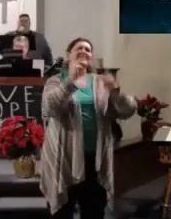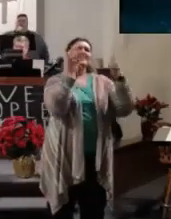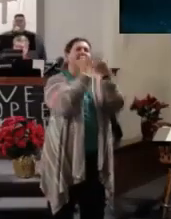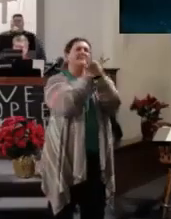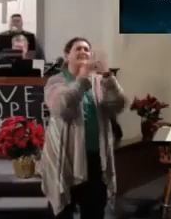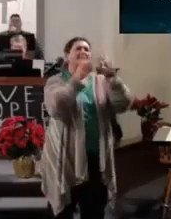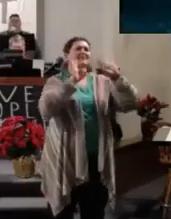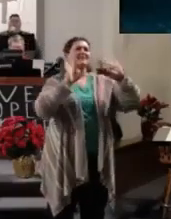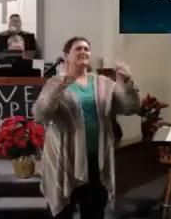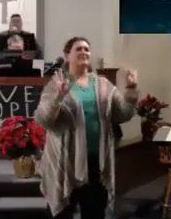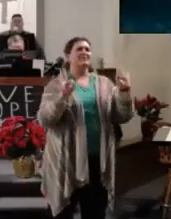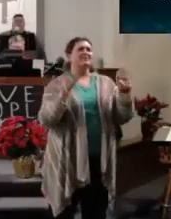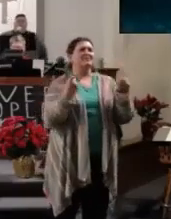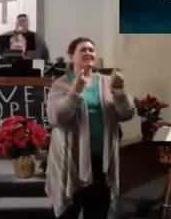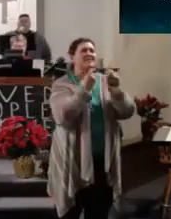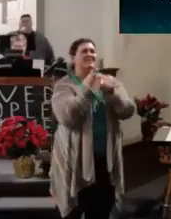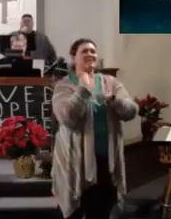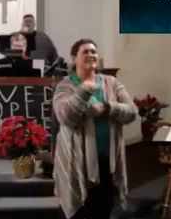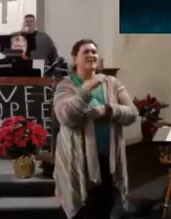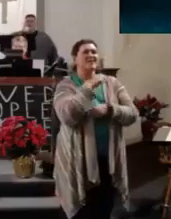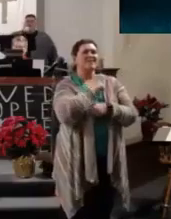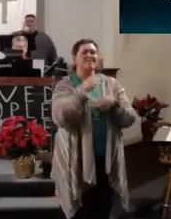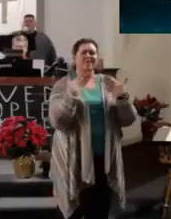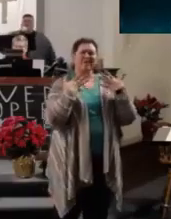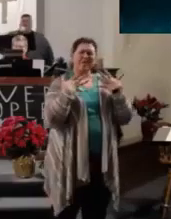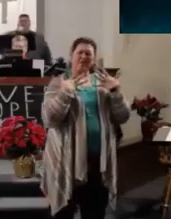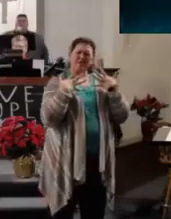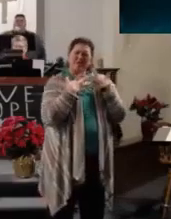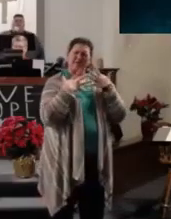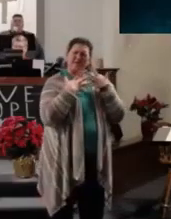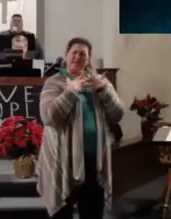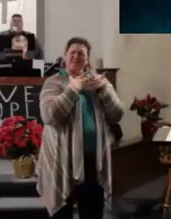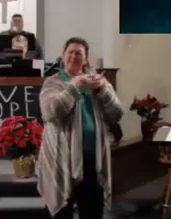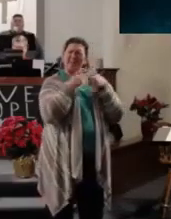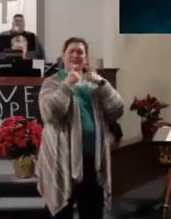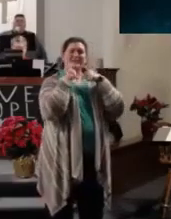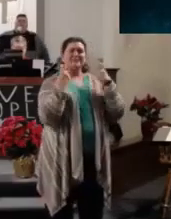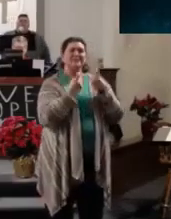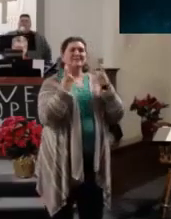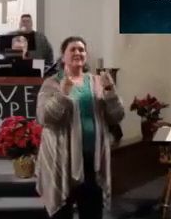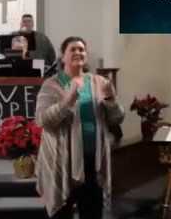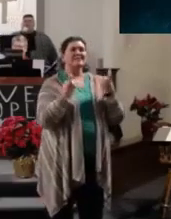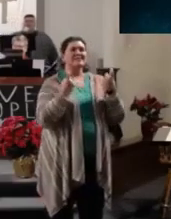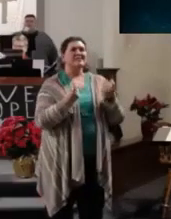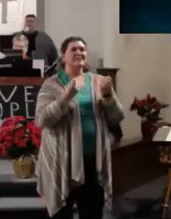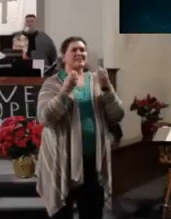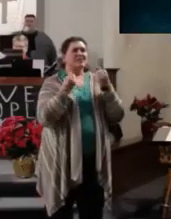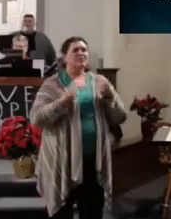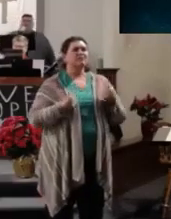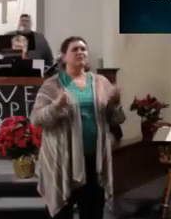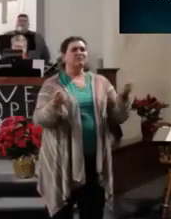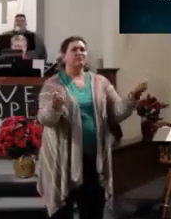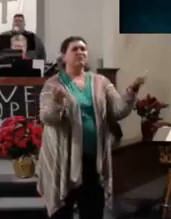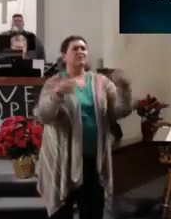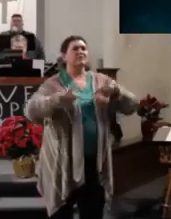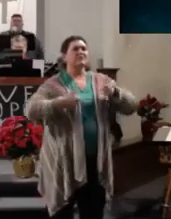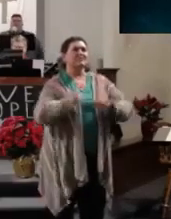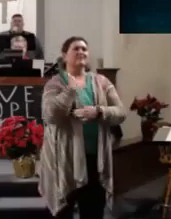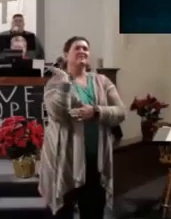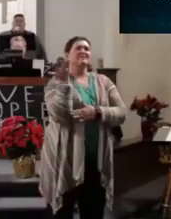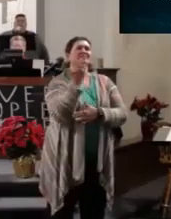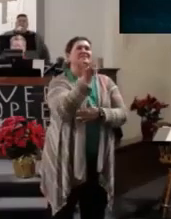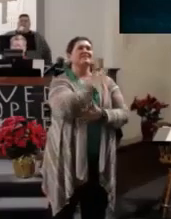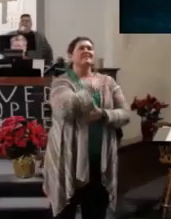thy people free. From our fears and sins release